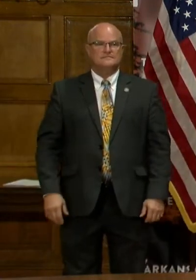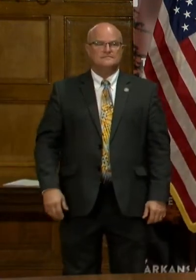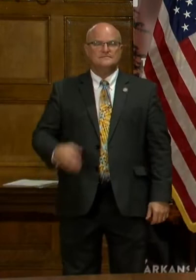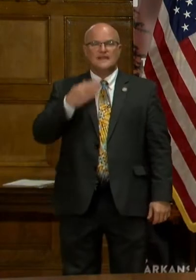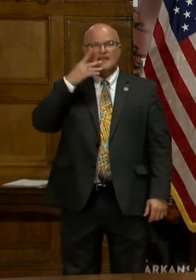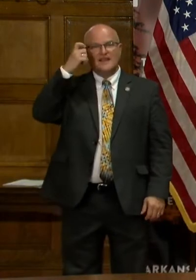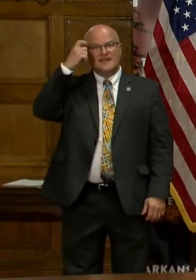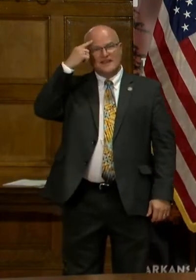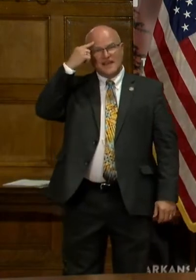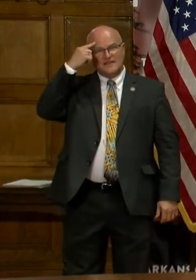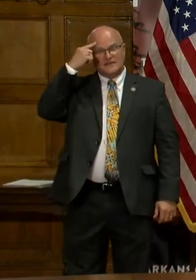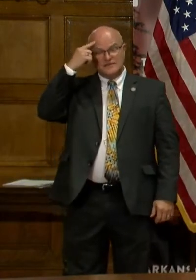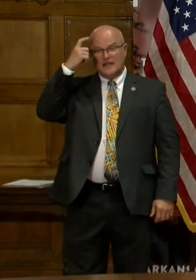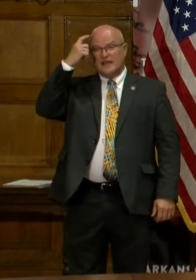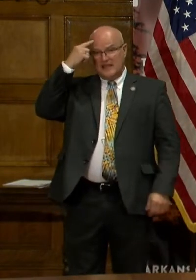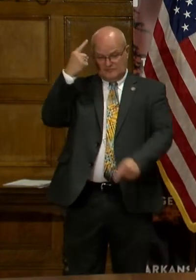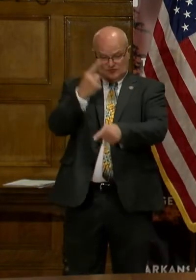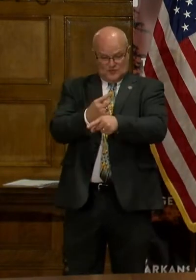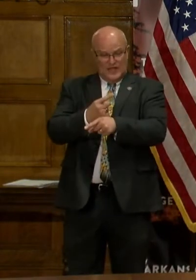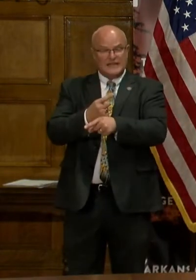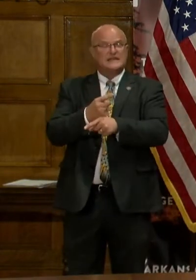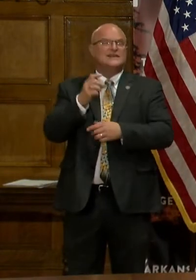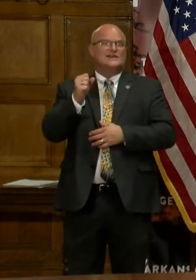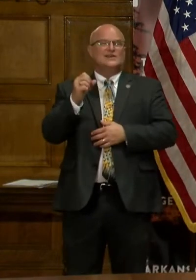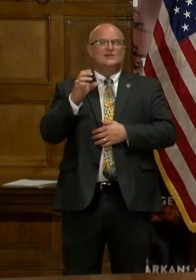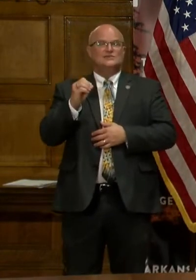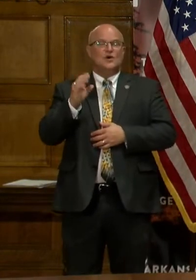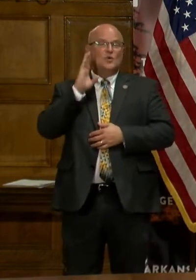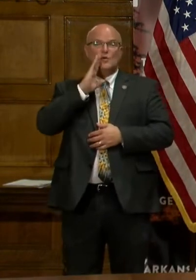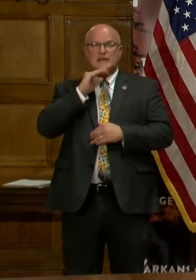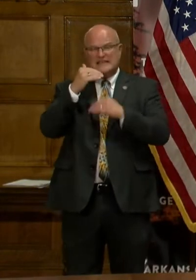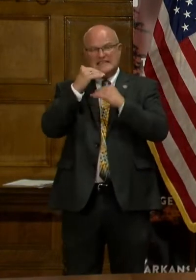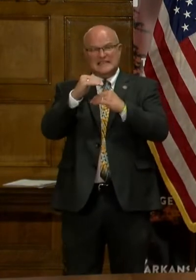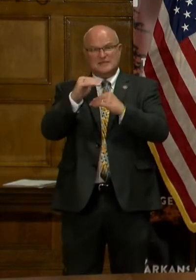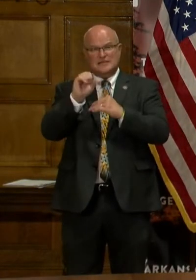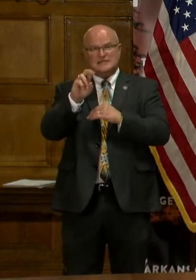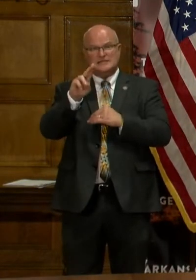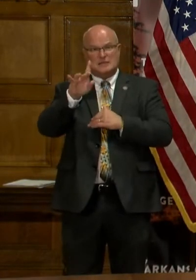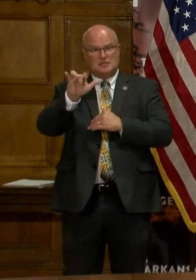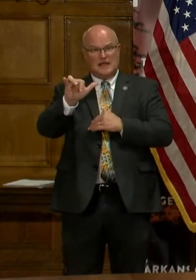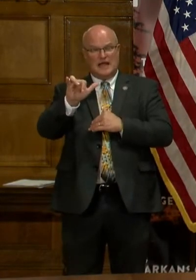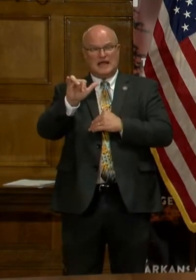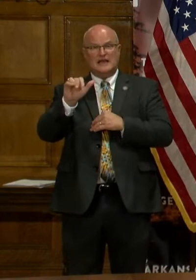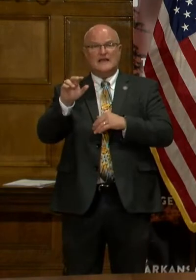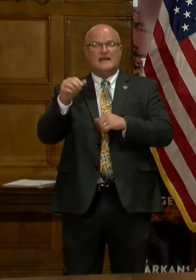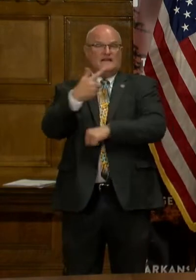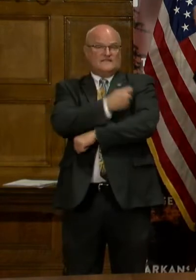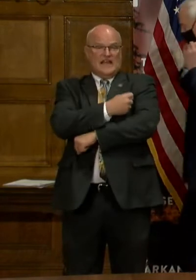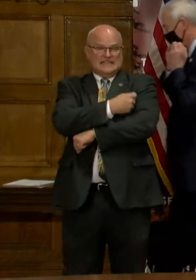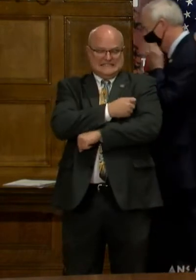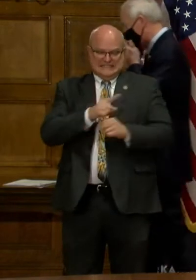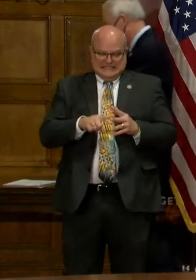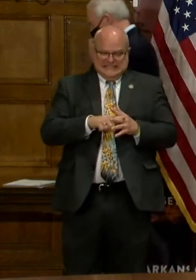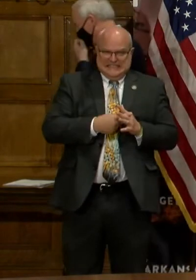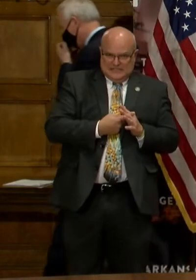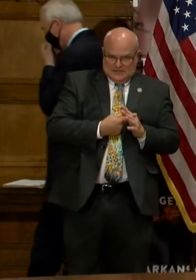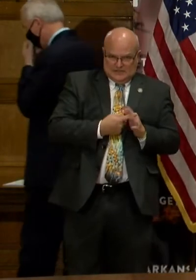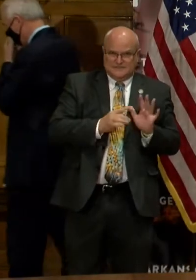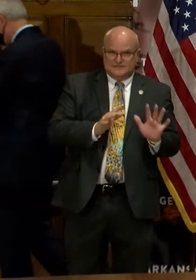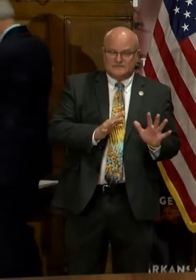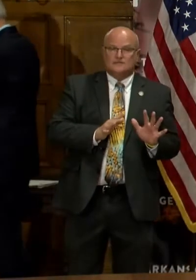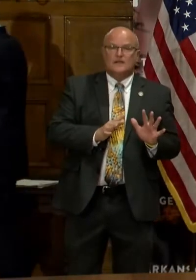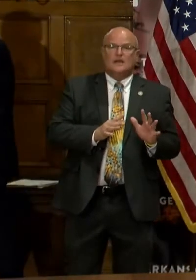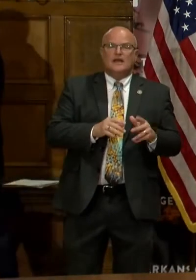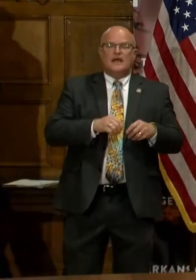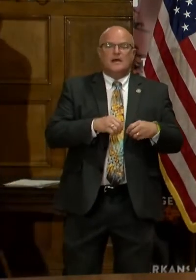Thank you, Governor. The governor is correct in what he said. So there will be a limited supply of vaccine nationally initially. They